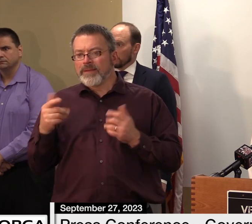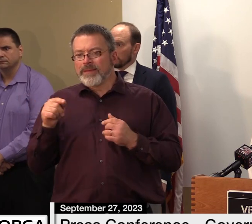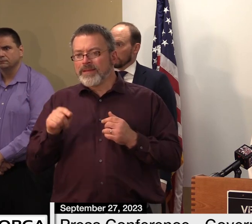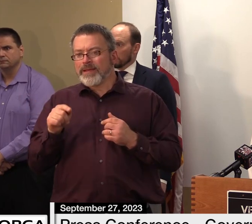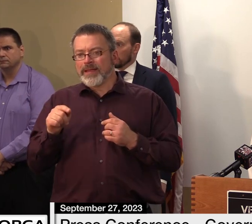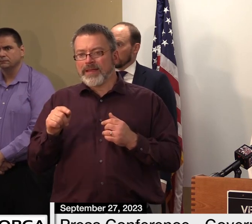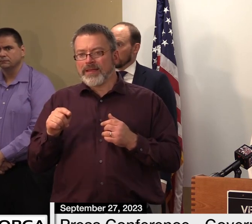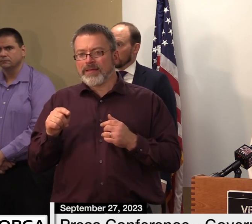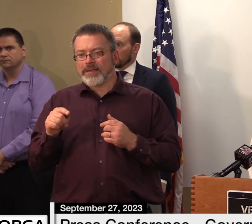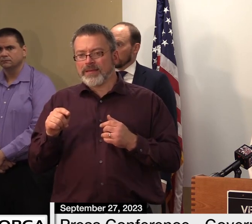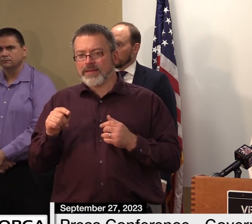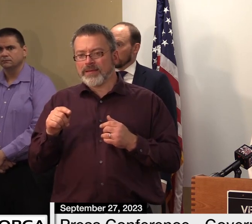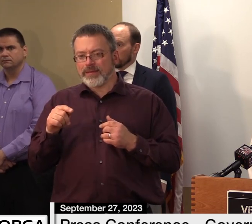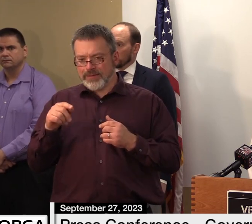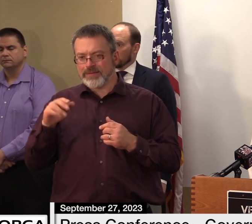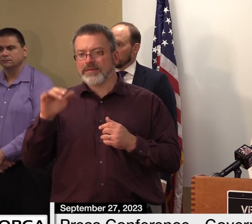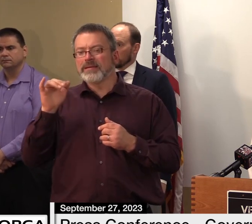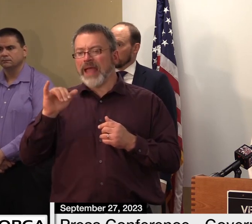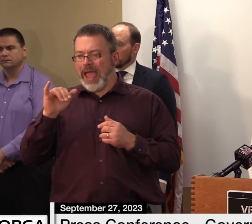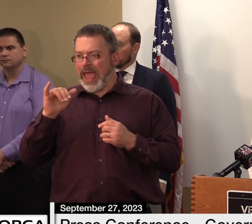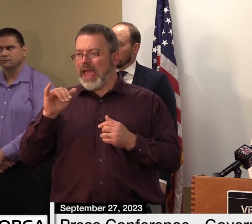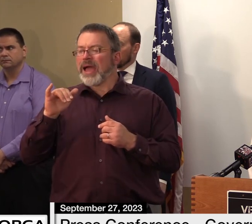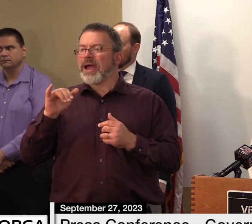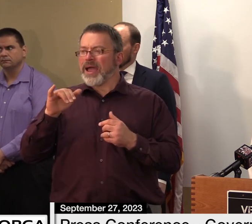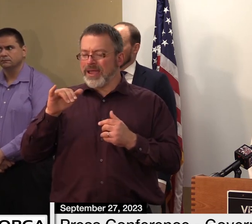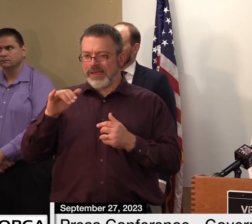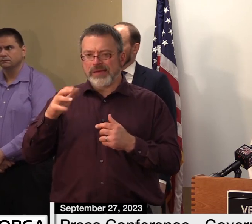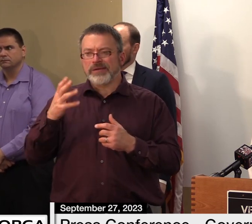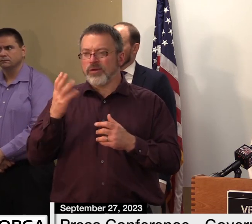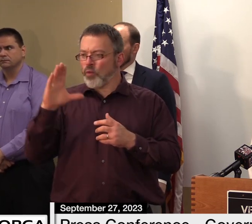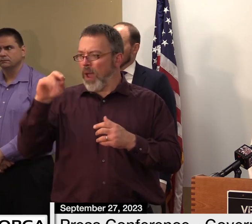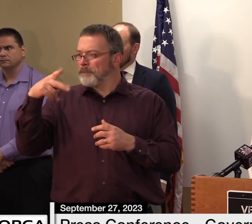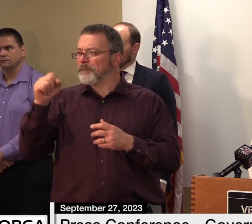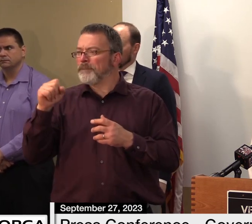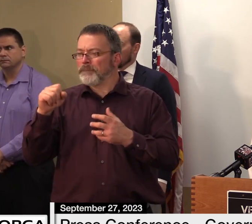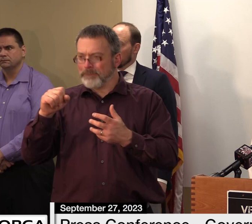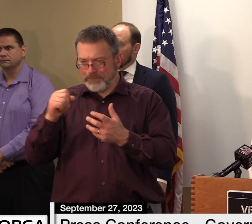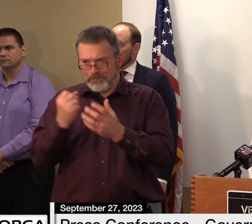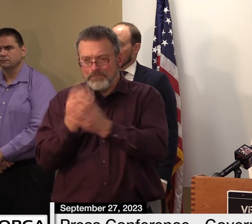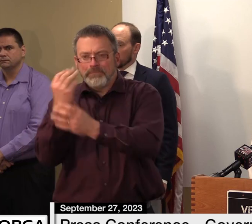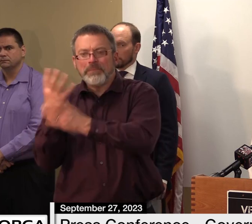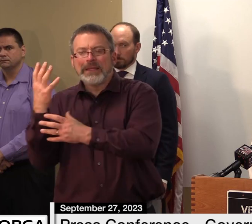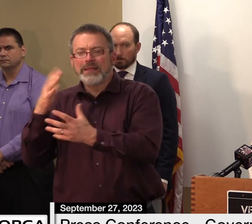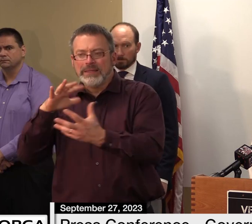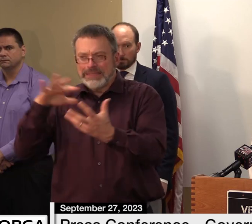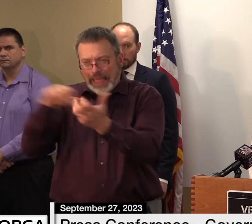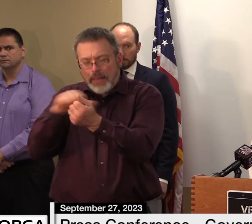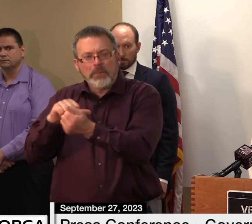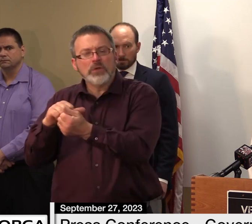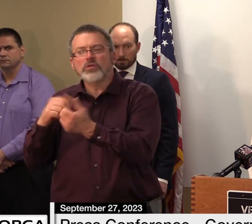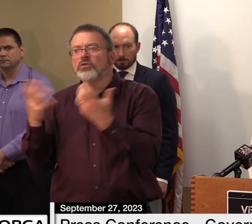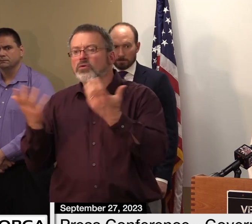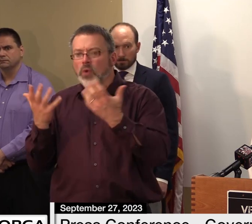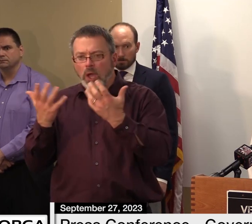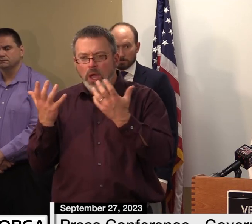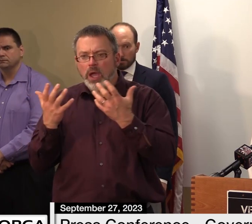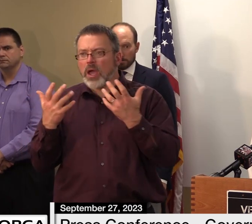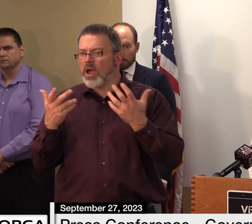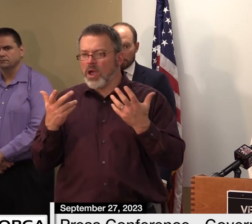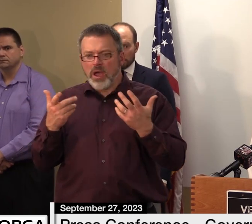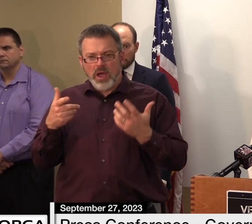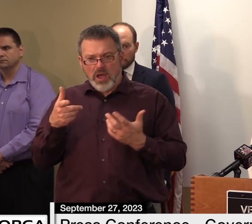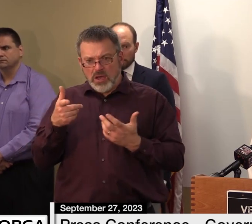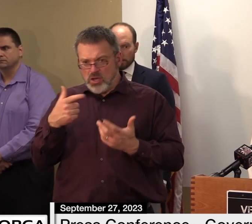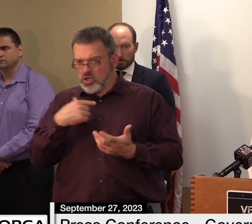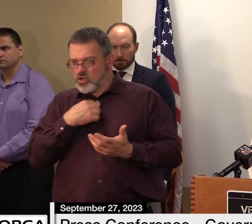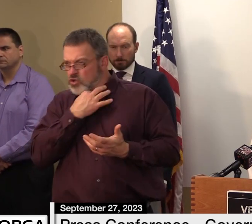the late frost in the springtime and then the heavy floods in July. And are there programs out there